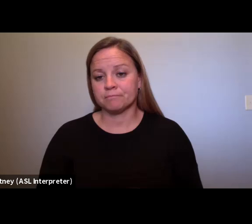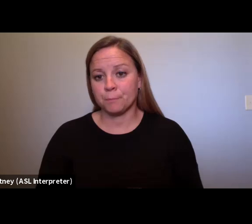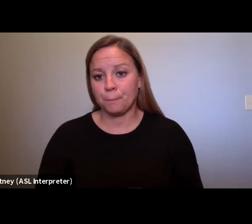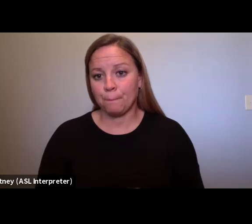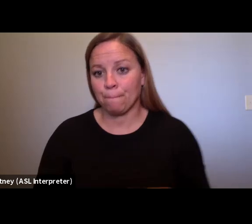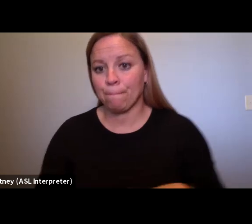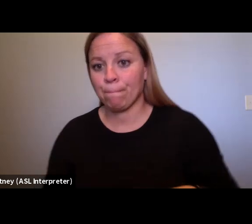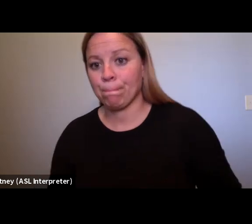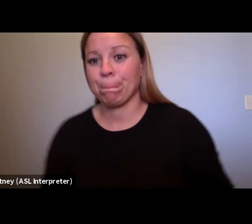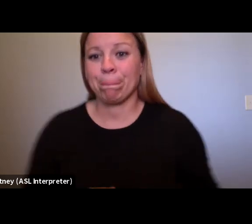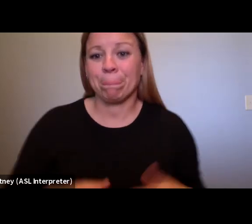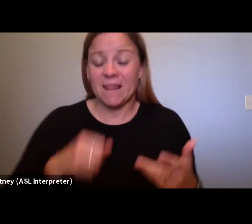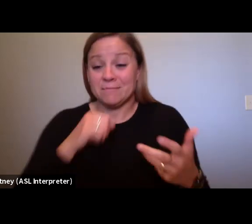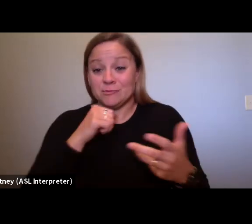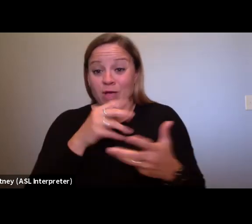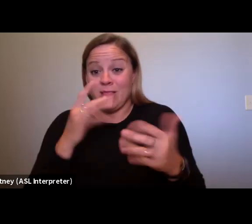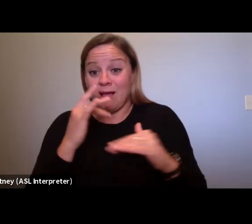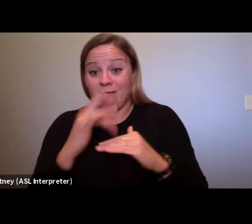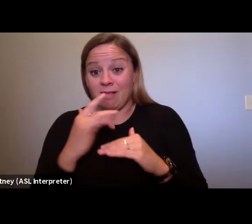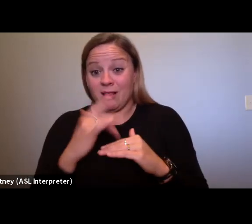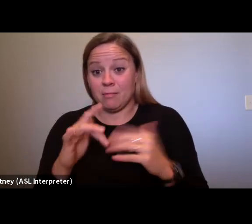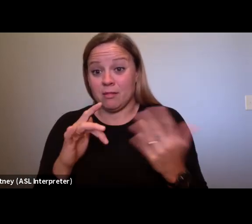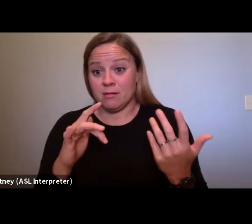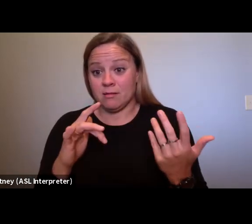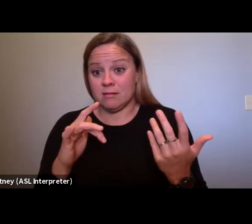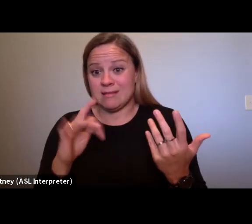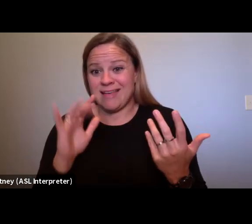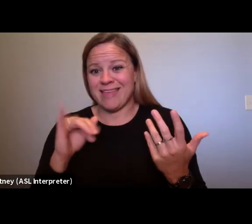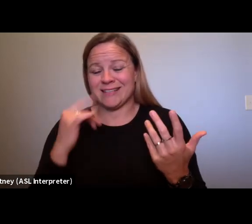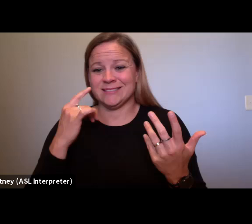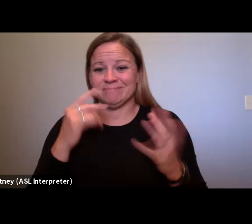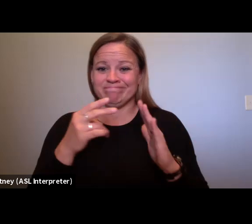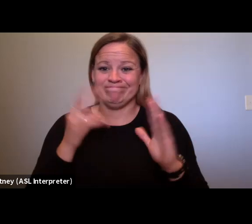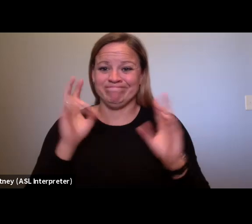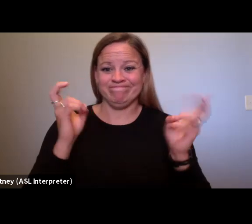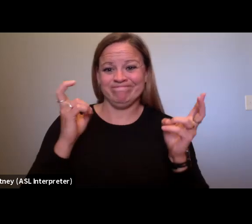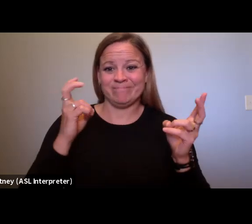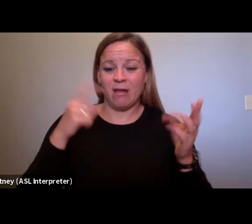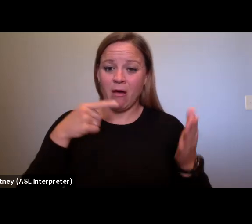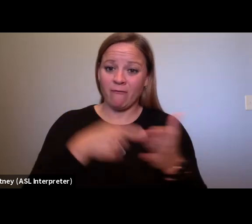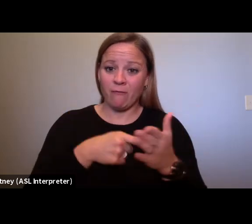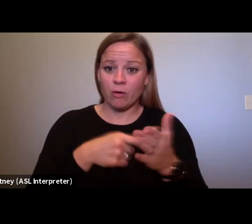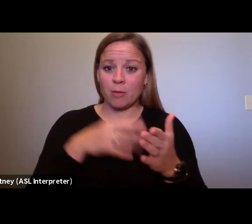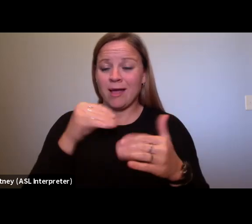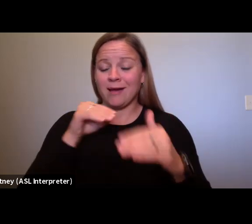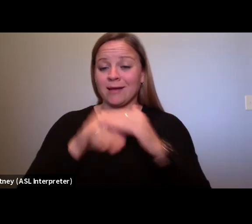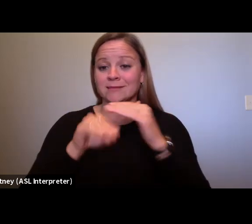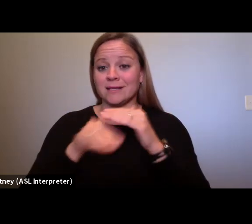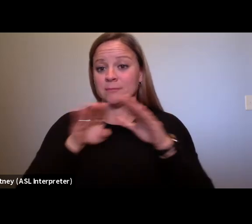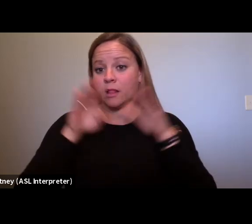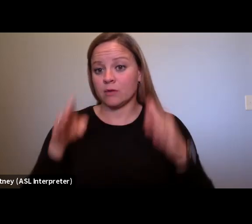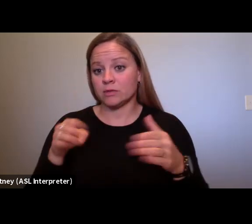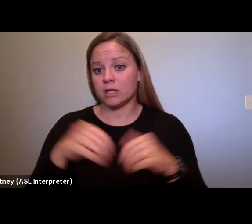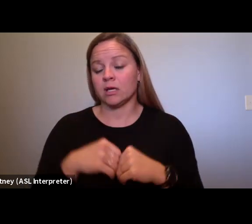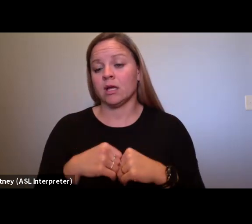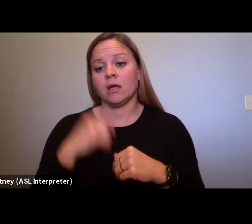not a lot out there that is considered affordable and accessible housing. We